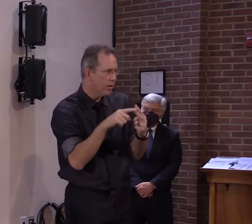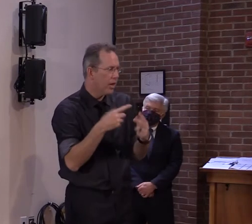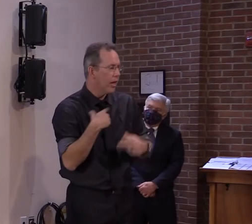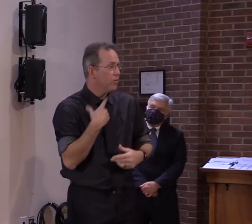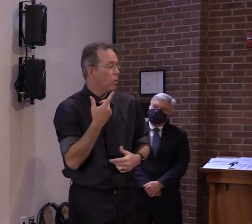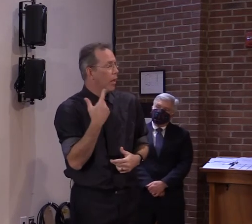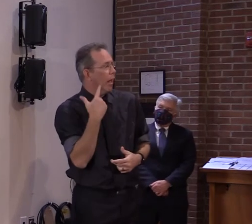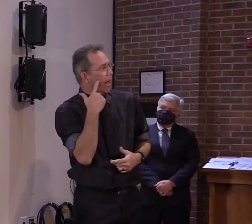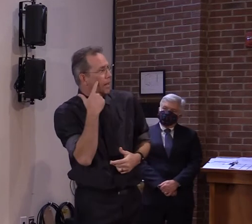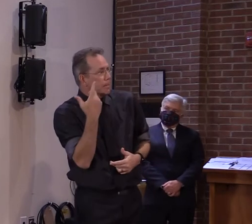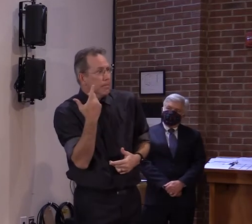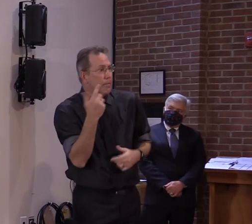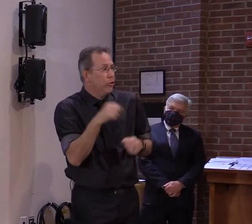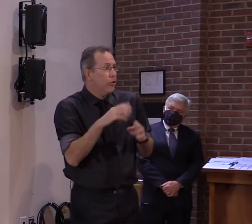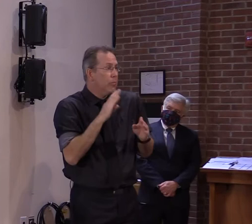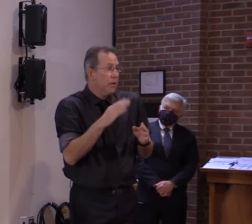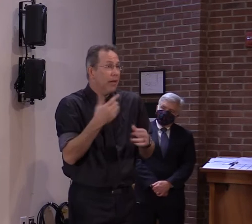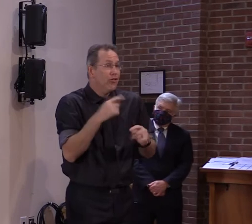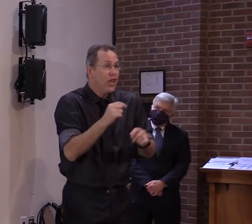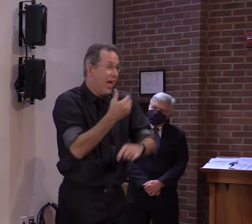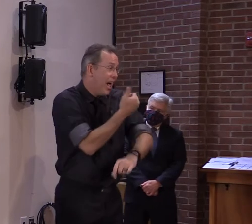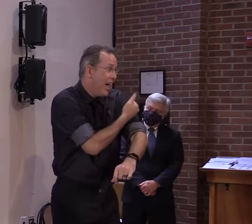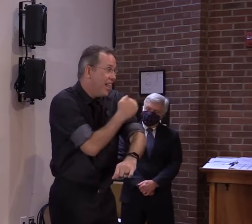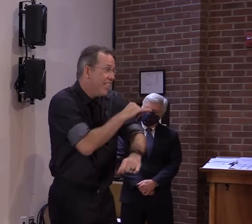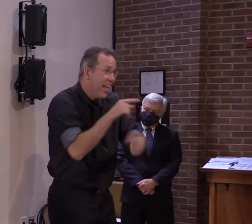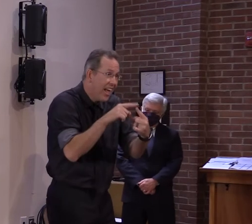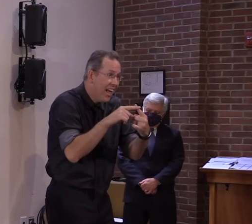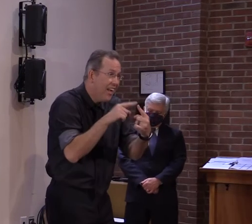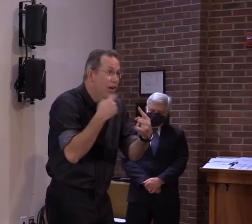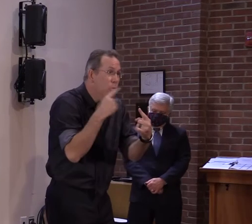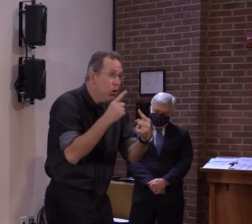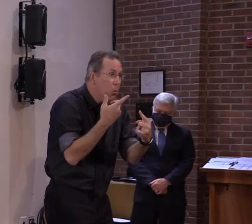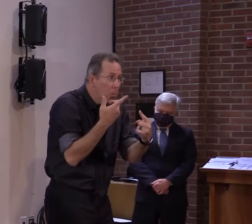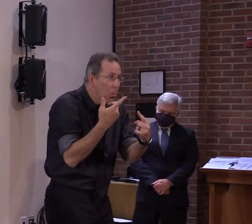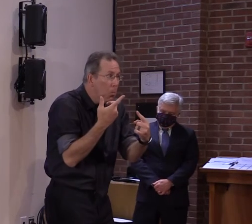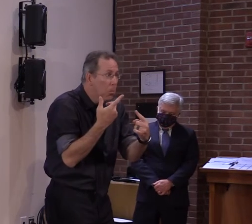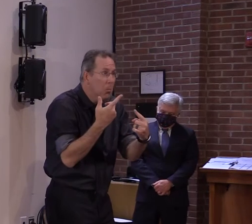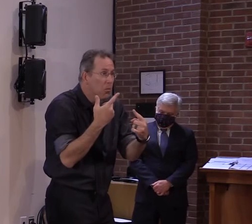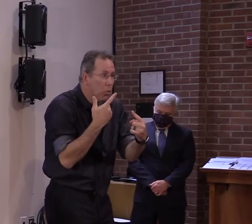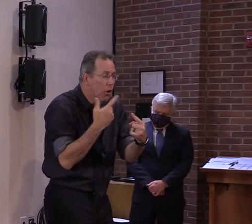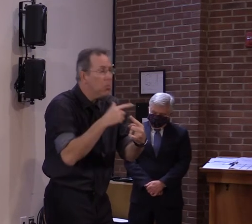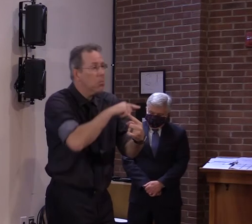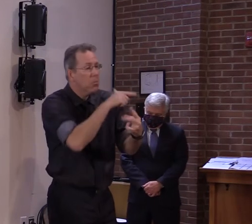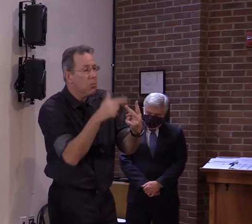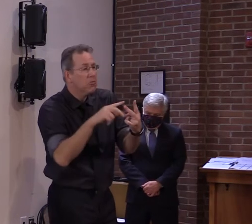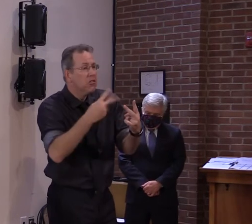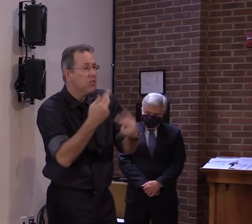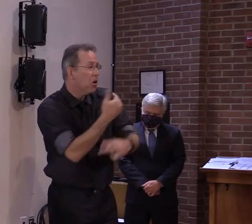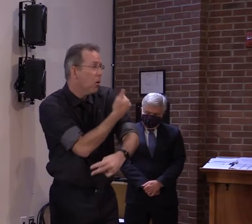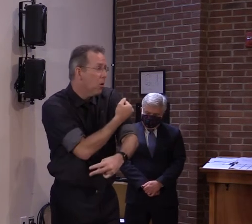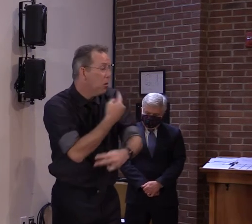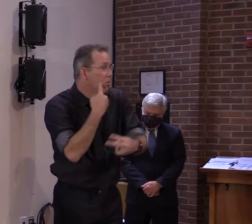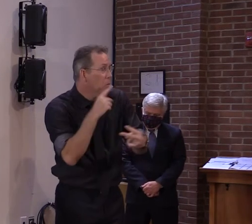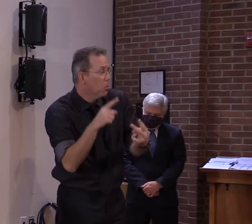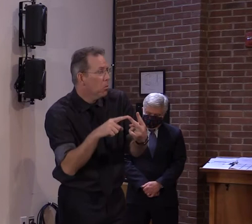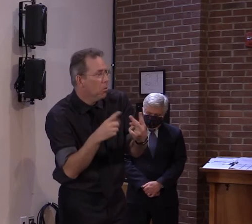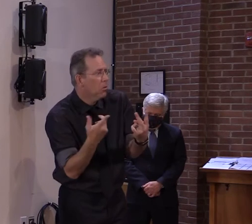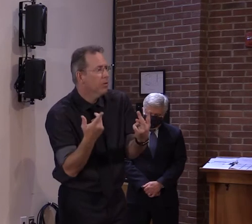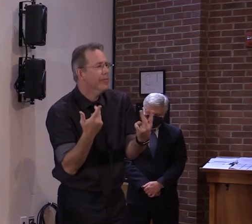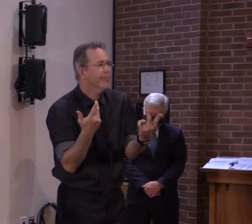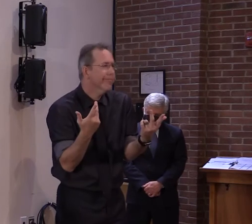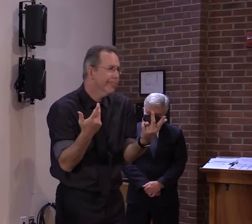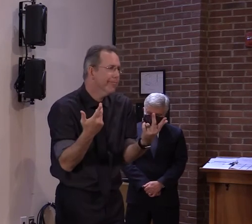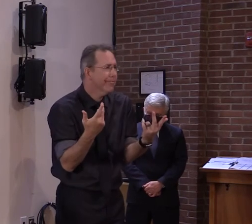if another that was based on a different technology could be effective. Right now, it's a